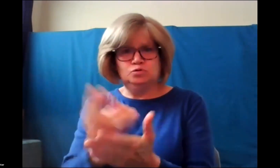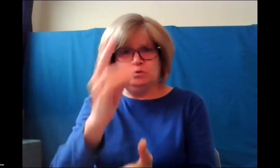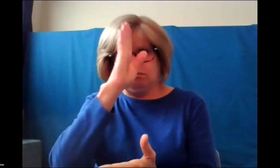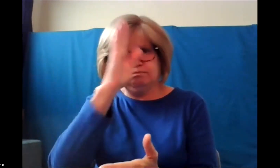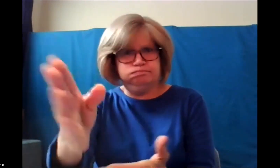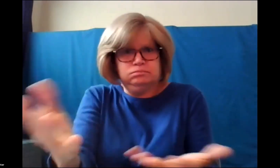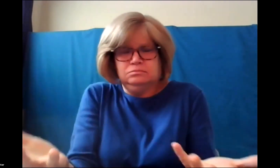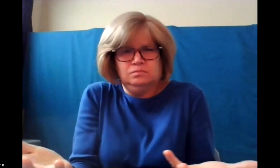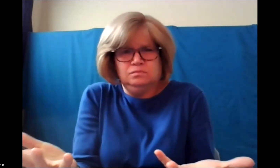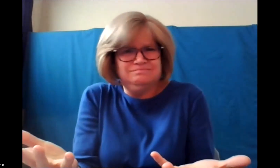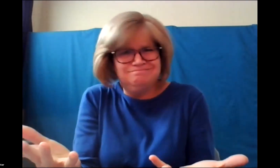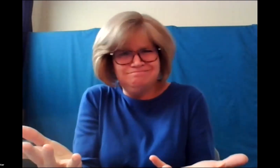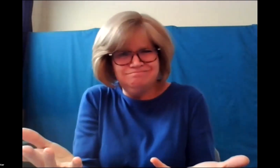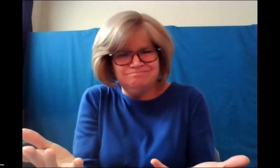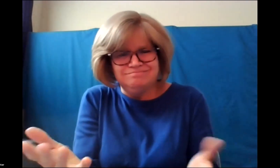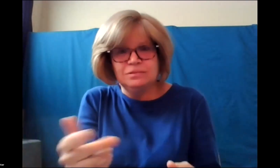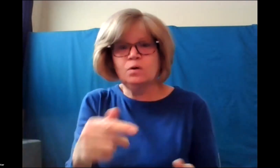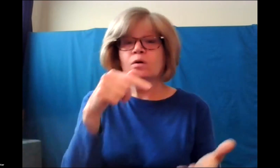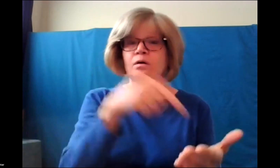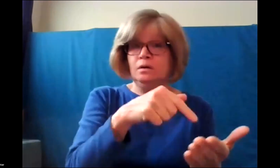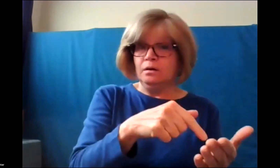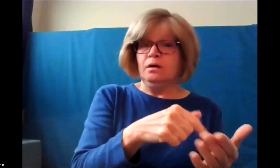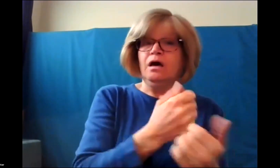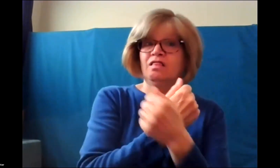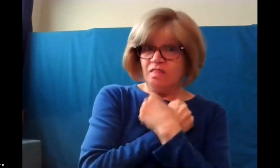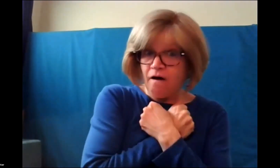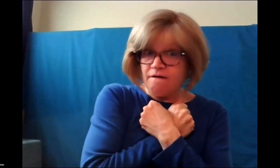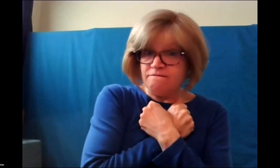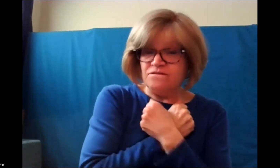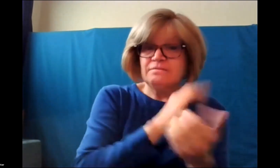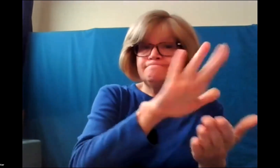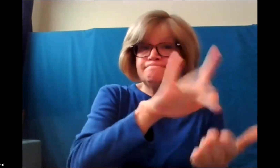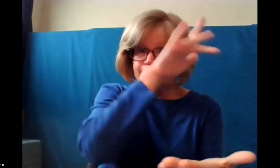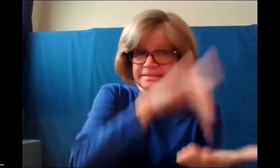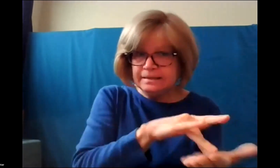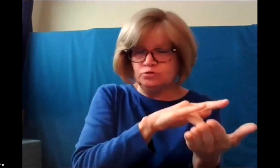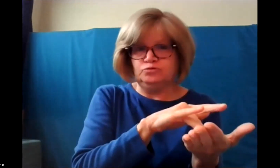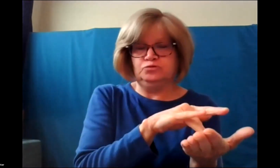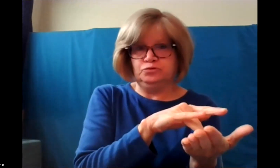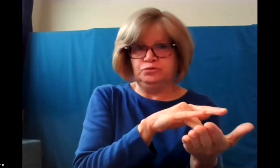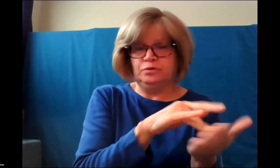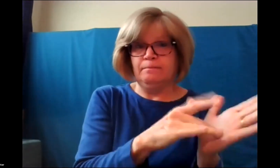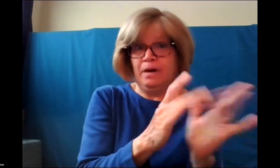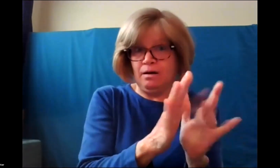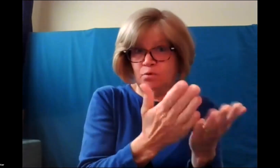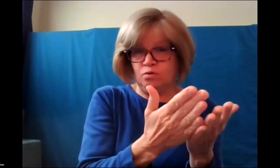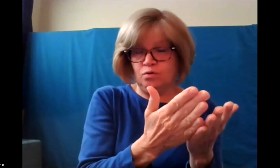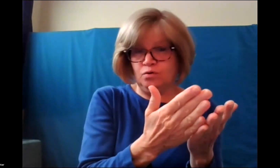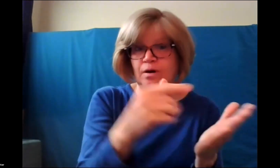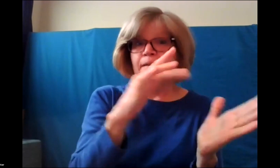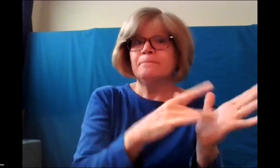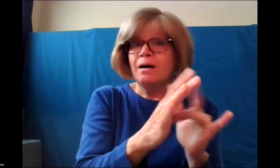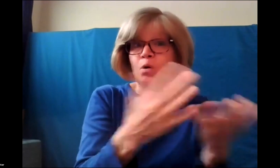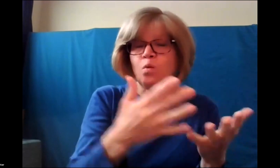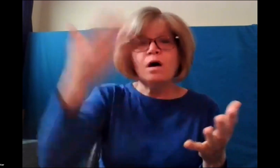Because when love is at the heart of it all, and The Bible is an expression of God's love for